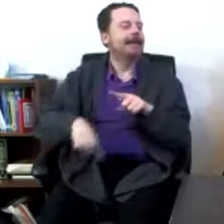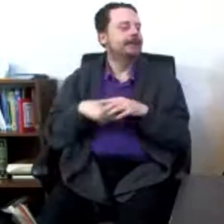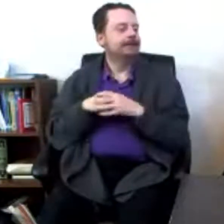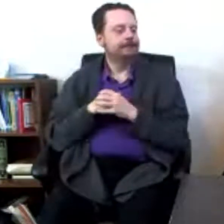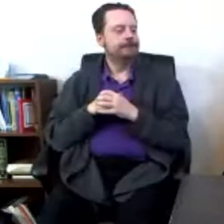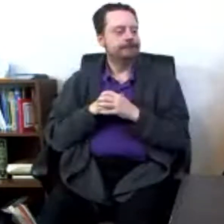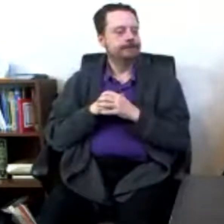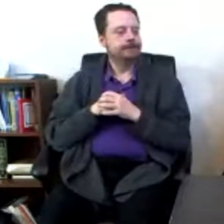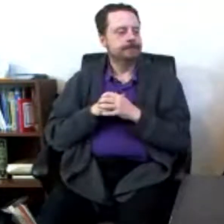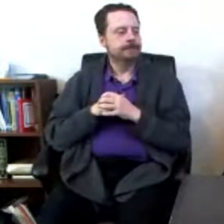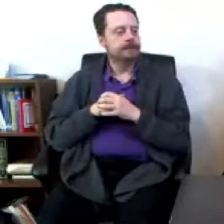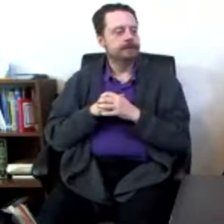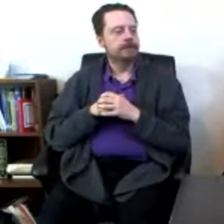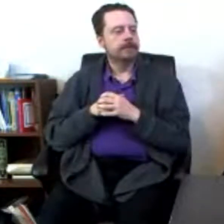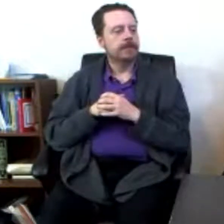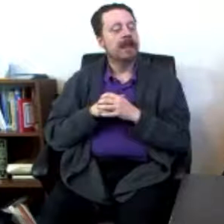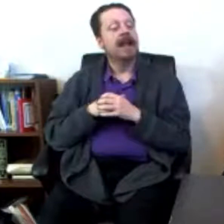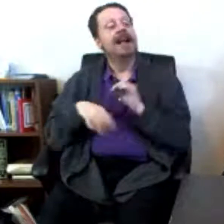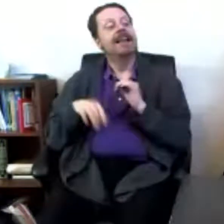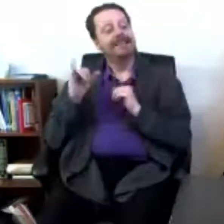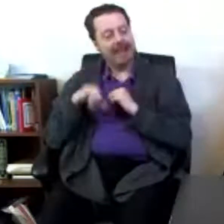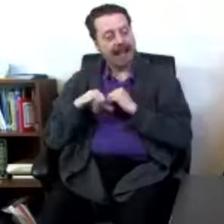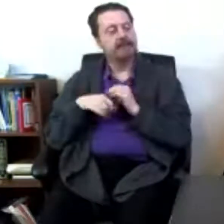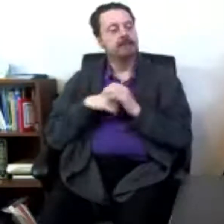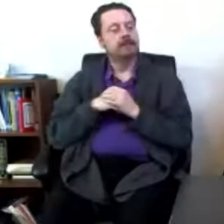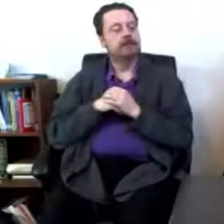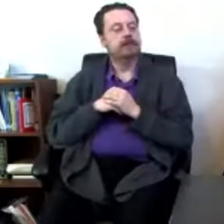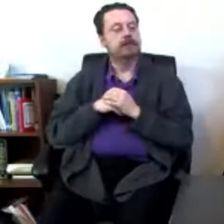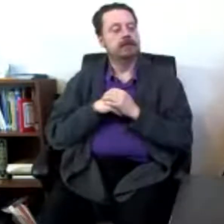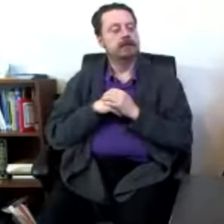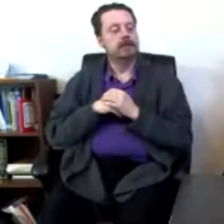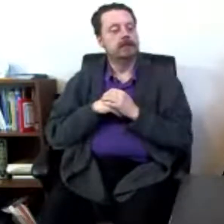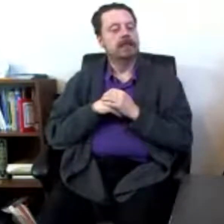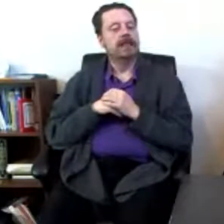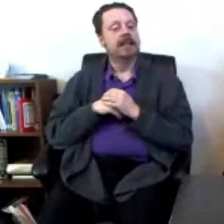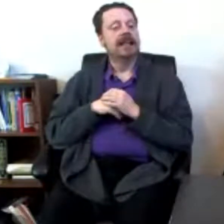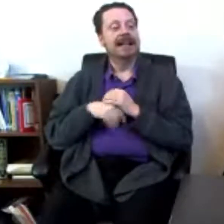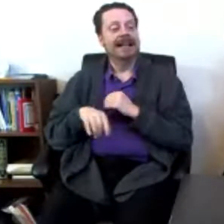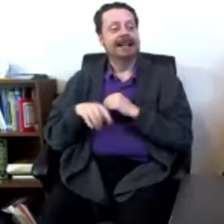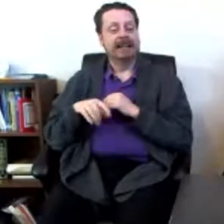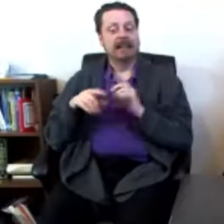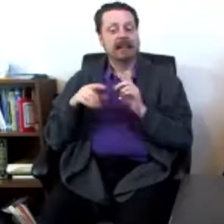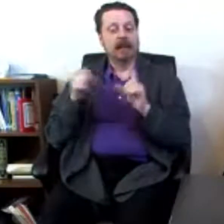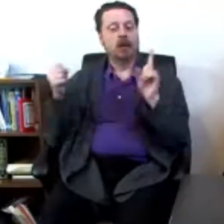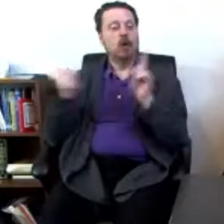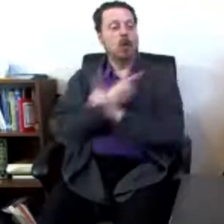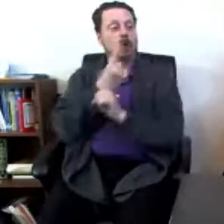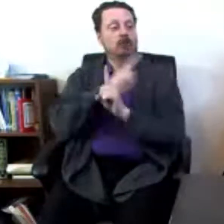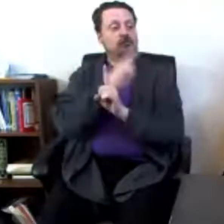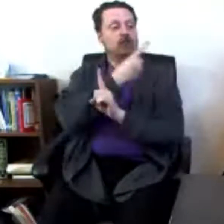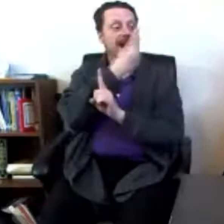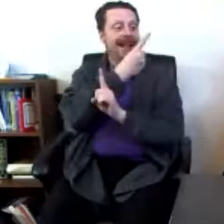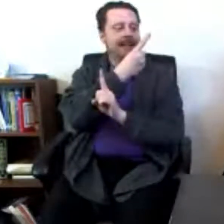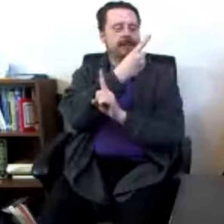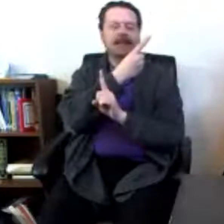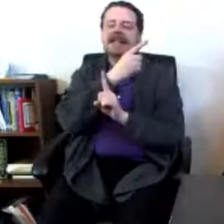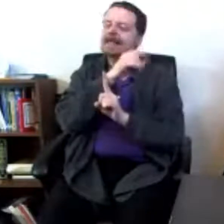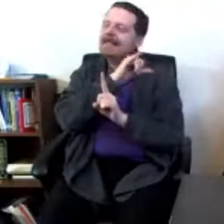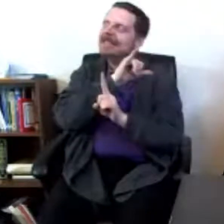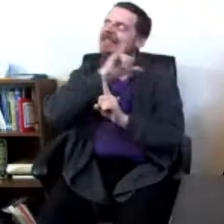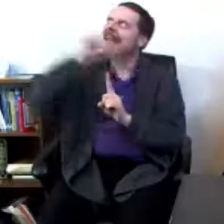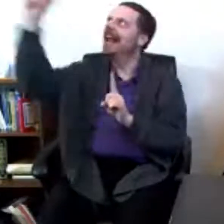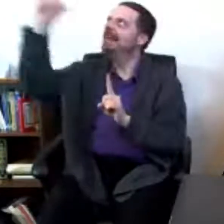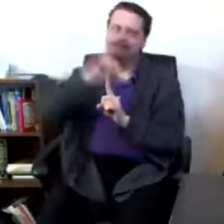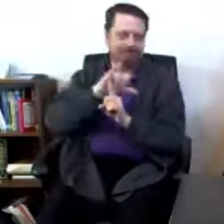Then it says, this is indeed what going astray is like. Going